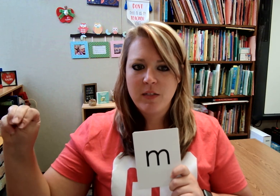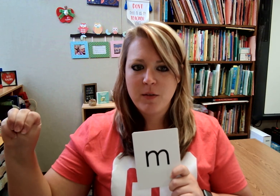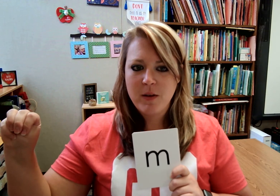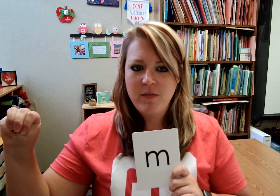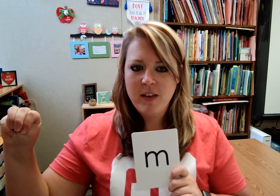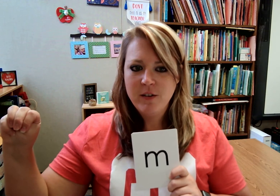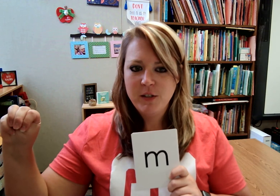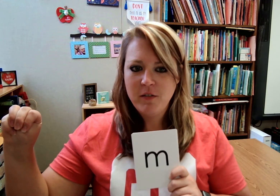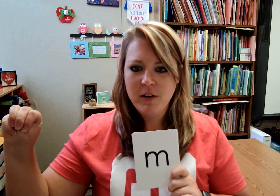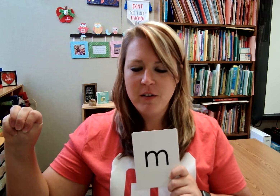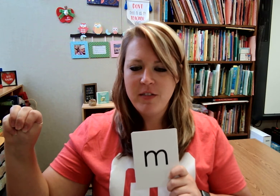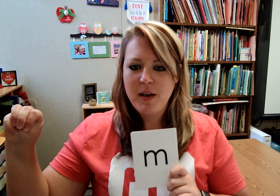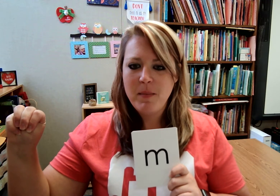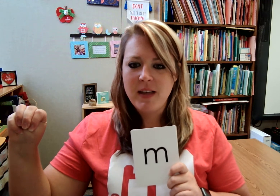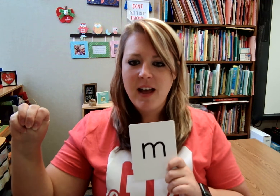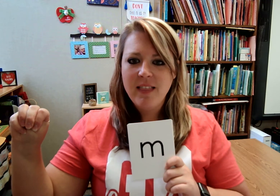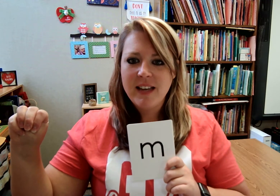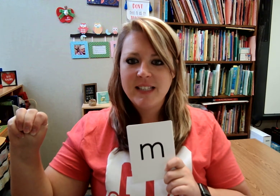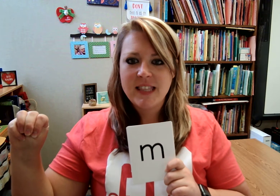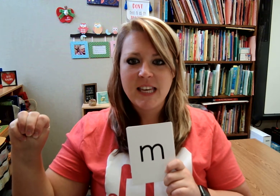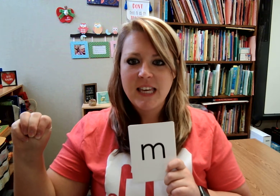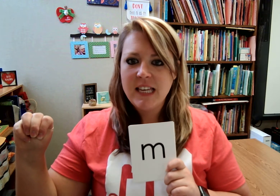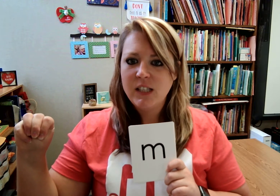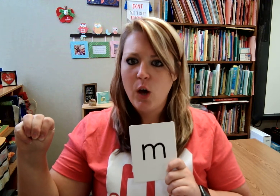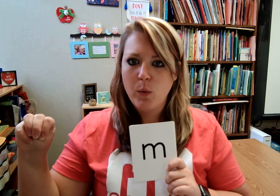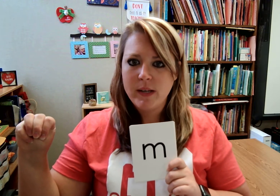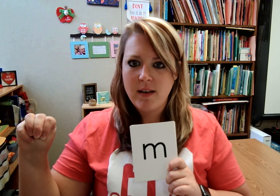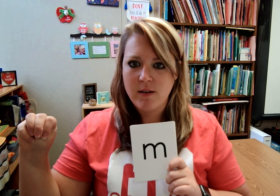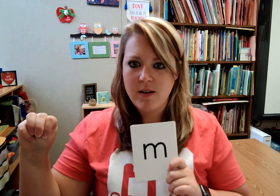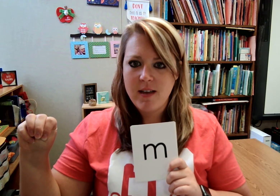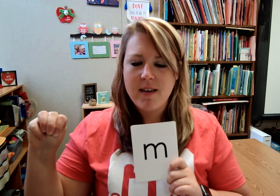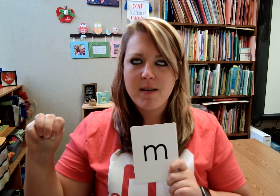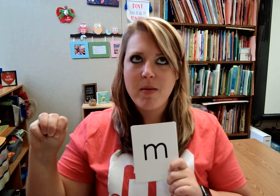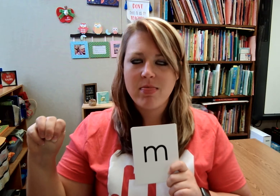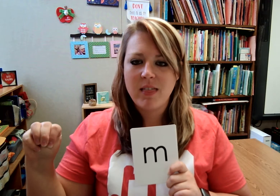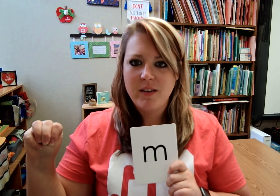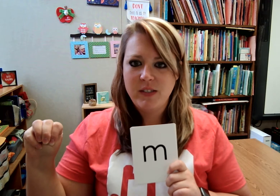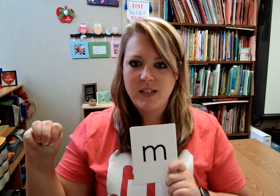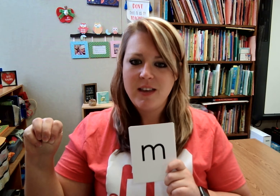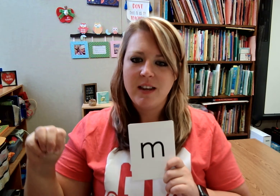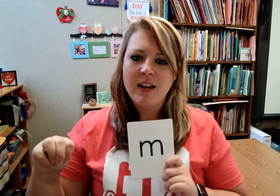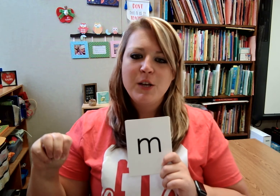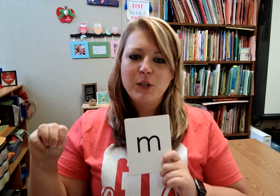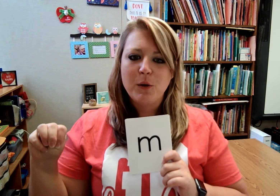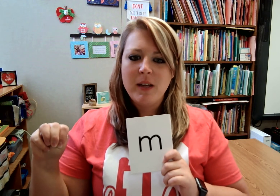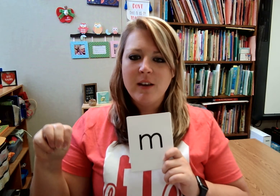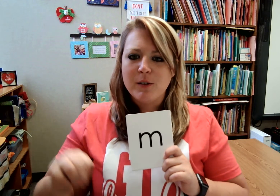3 fingers over your thumb, and I like to think he's always hungry. M loves to eat, so he goes,